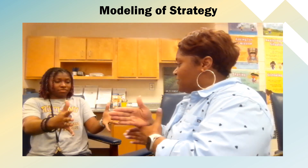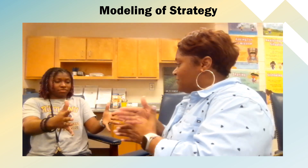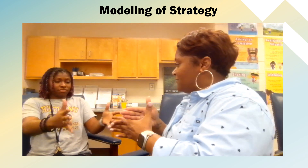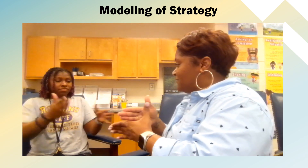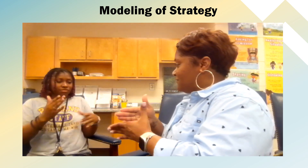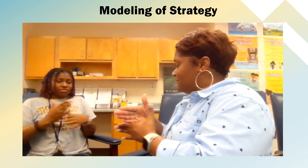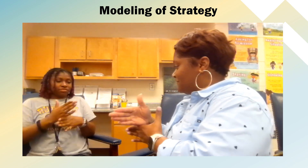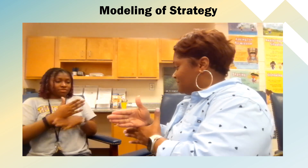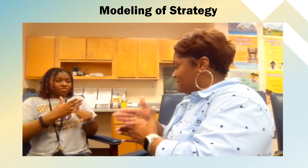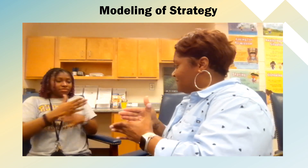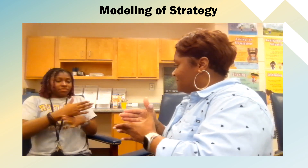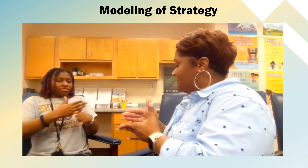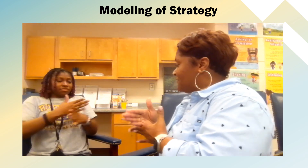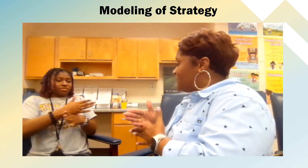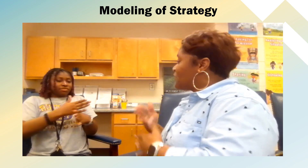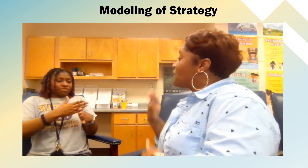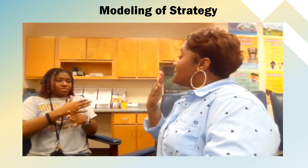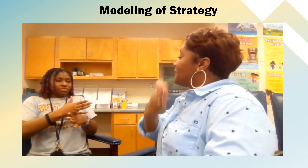Share,